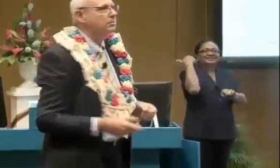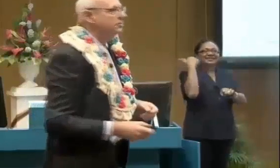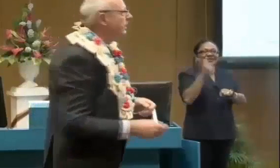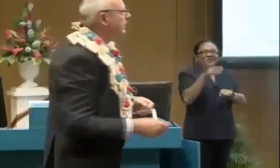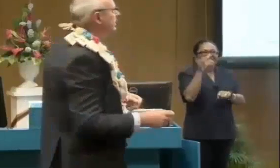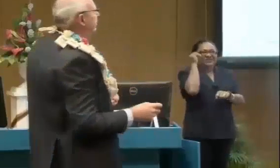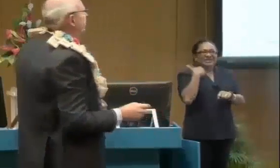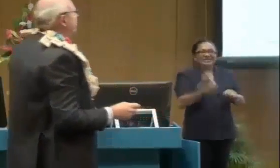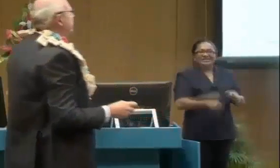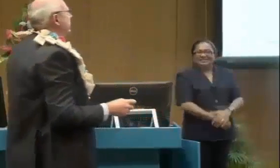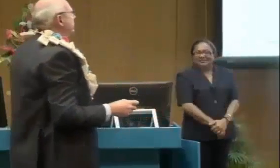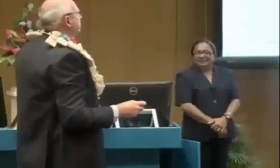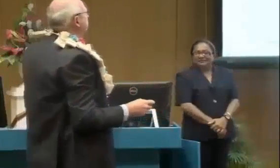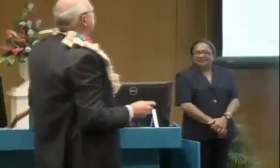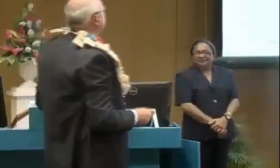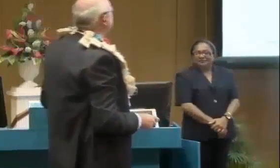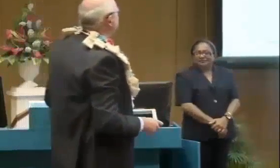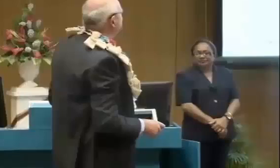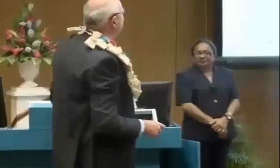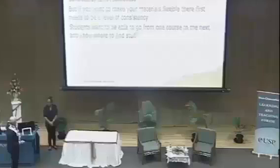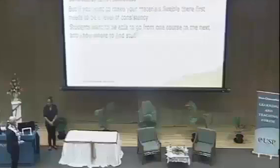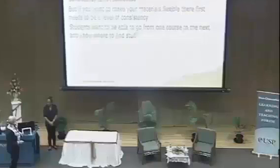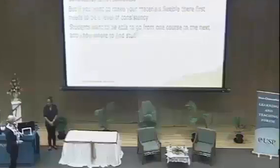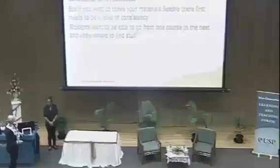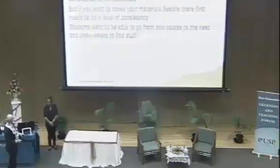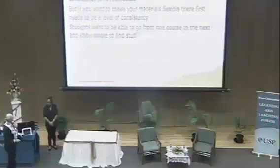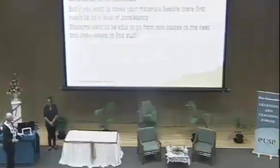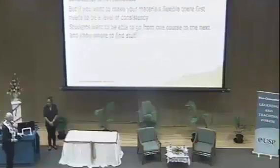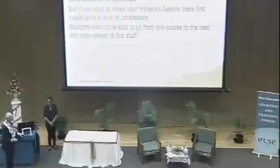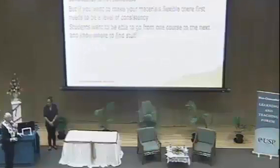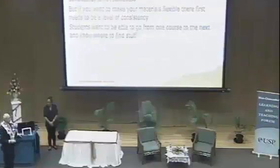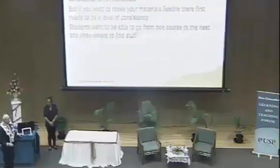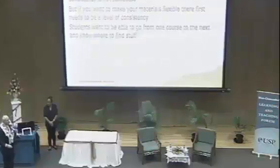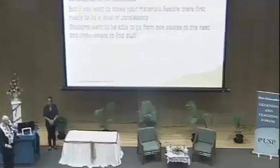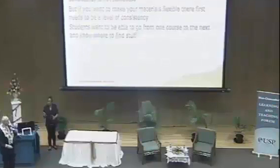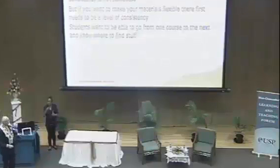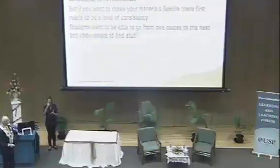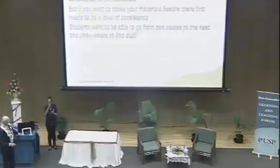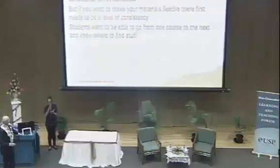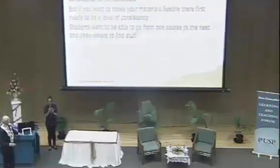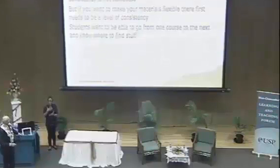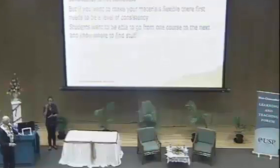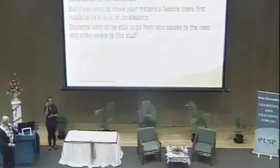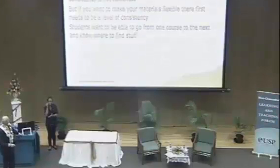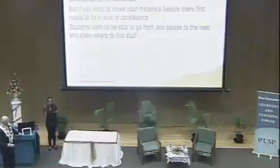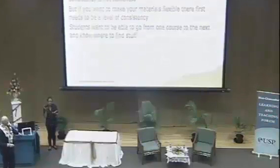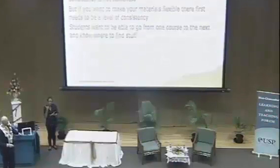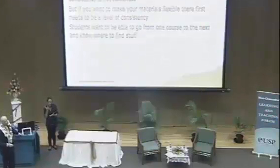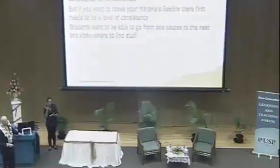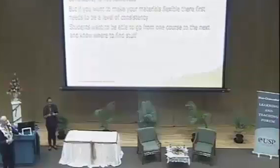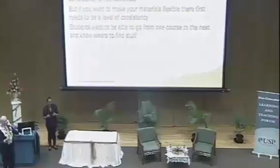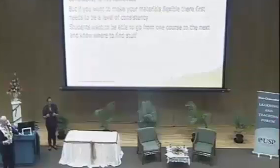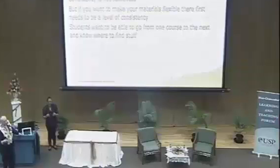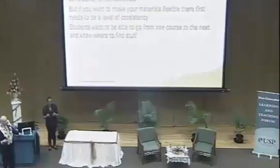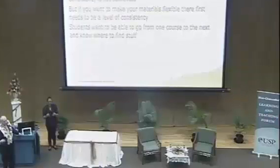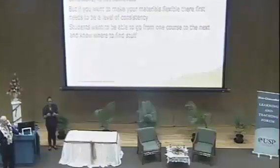real meaty stuff of the teaching. Okay. So students do want to go from course to course and find,